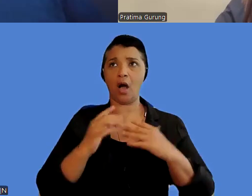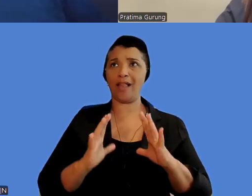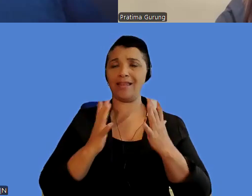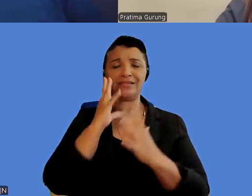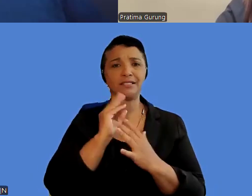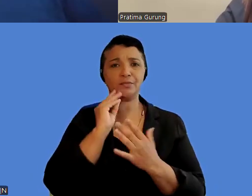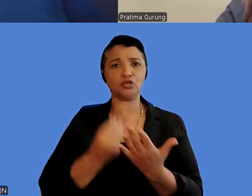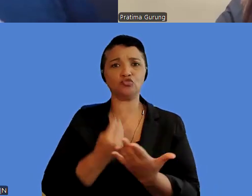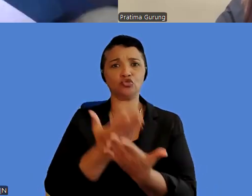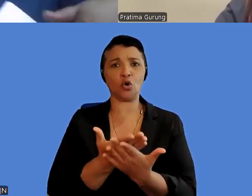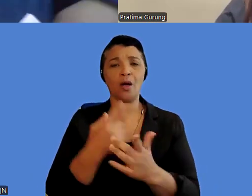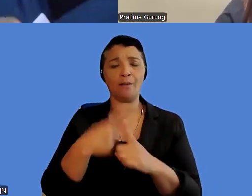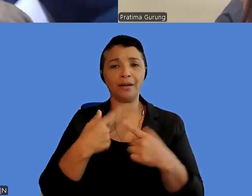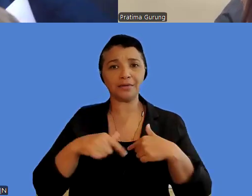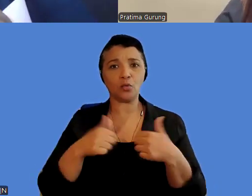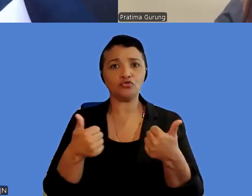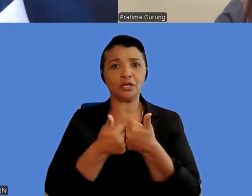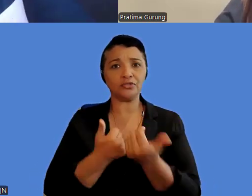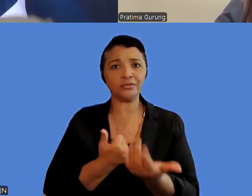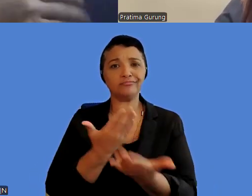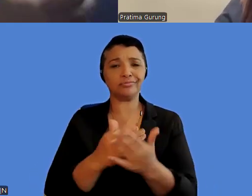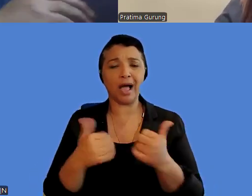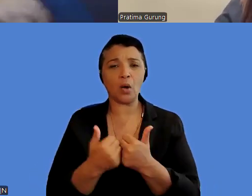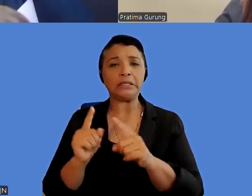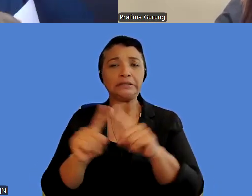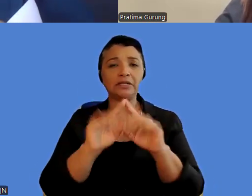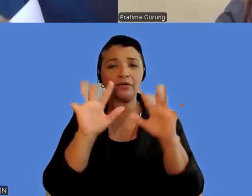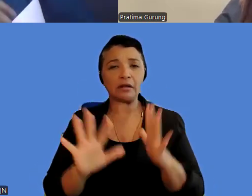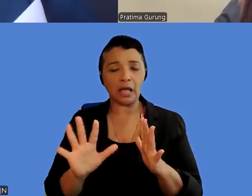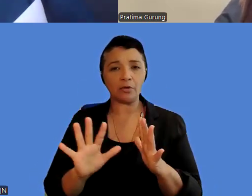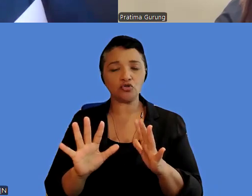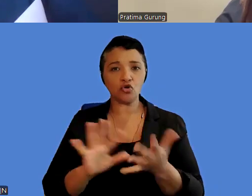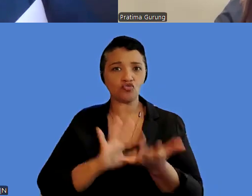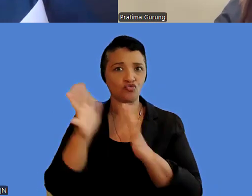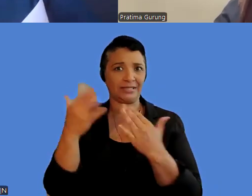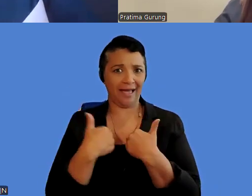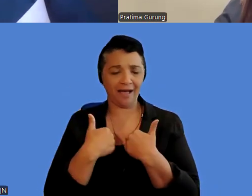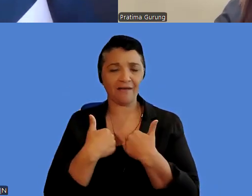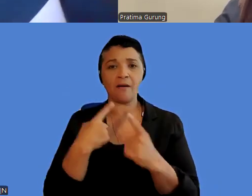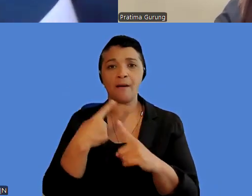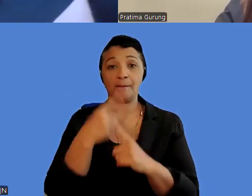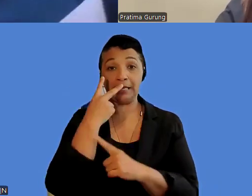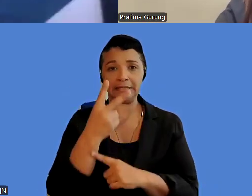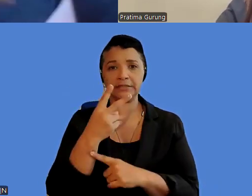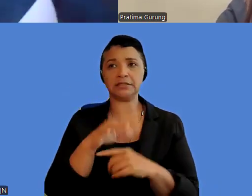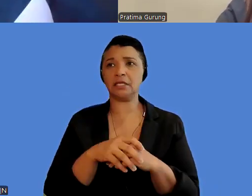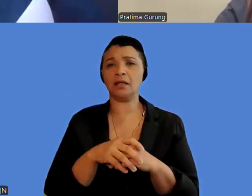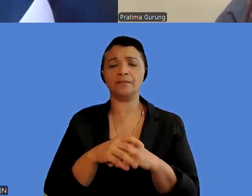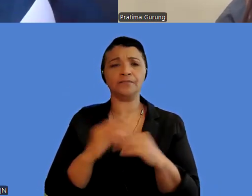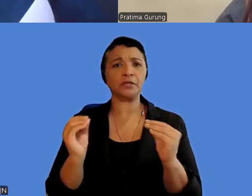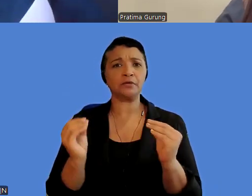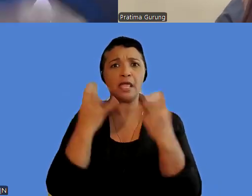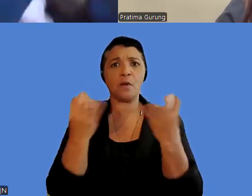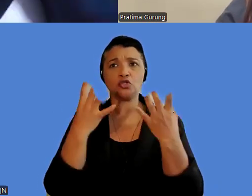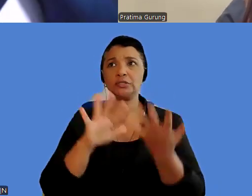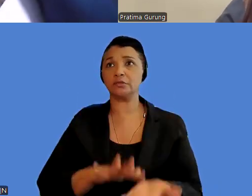and the challenges that we face with the interface of climate crisis, with the interface of humanitarian risks and emergencies